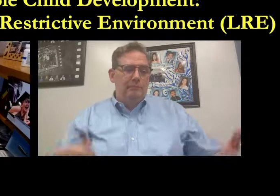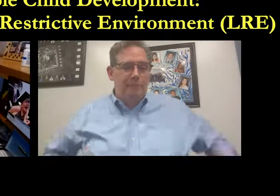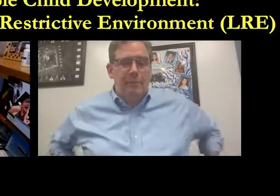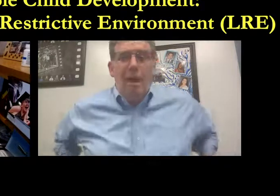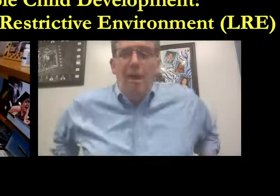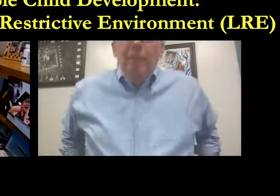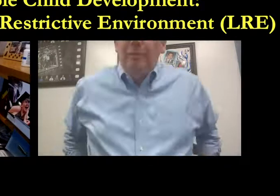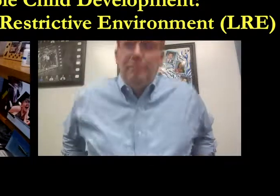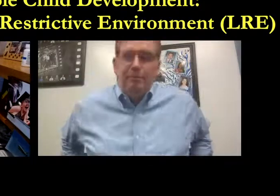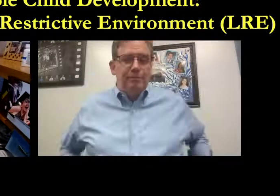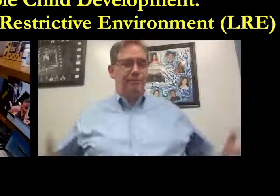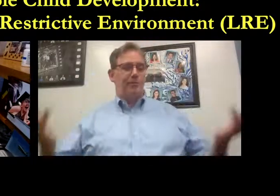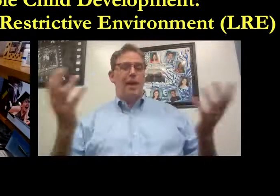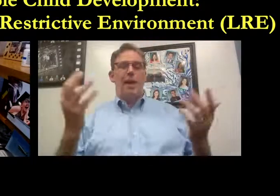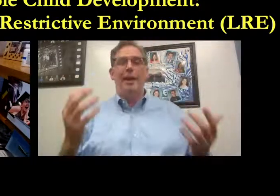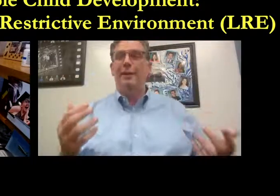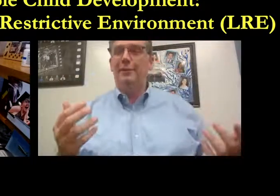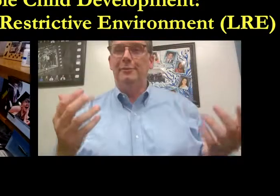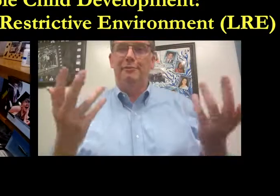words?